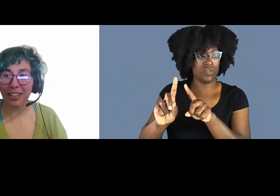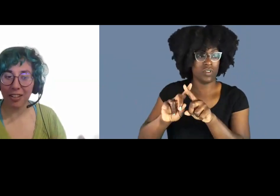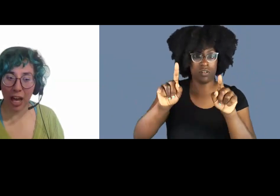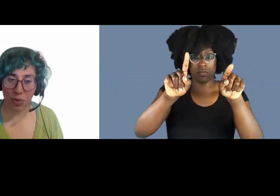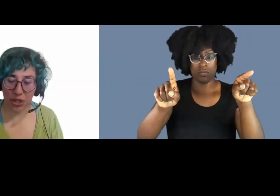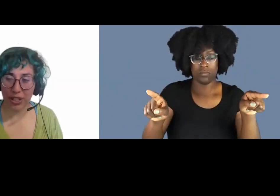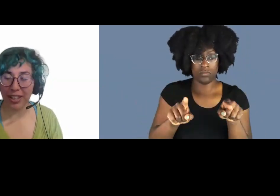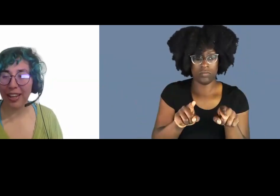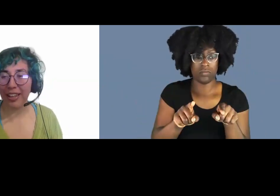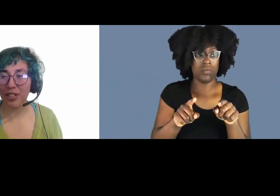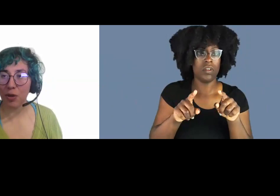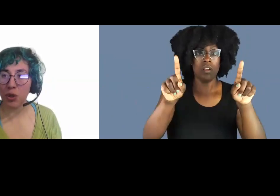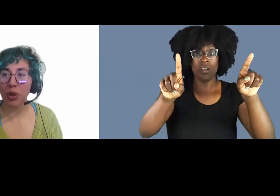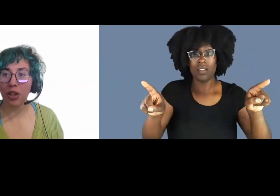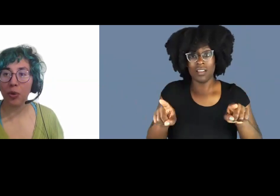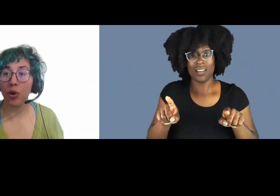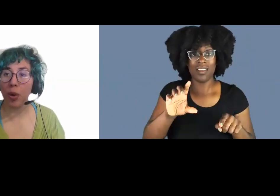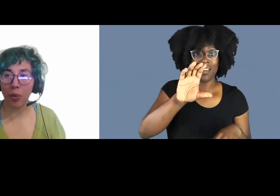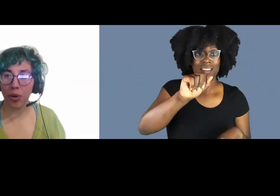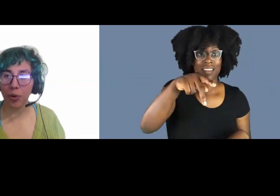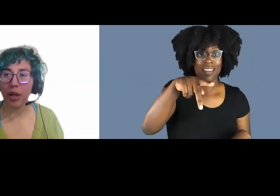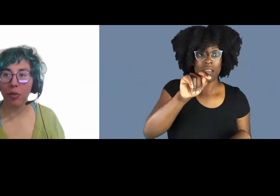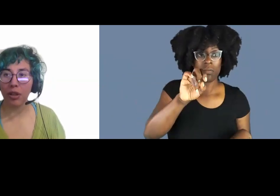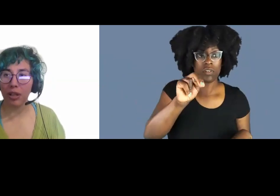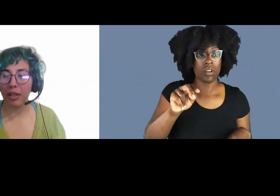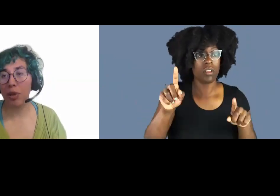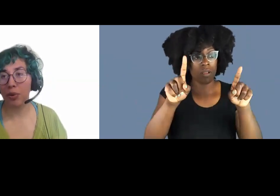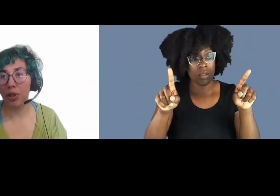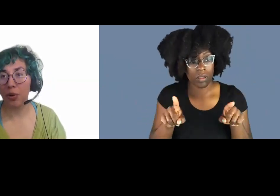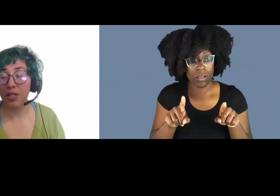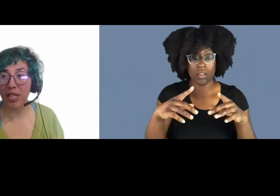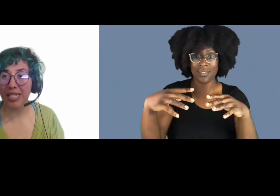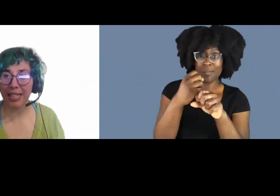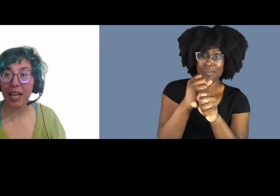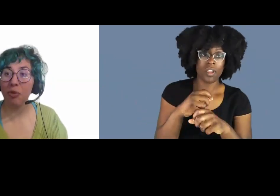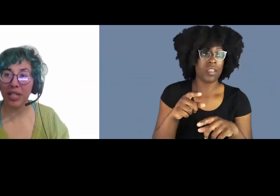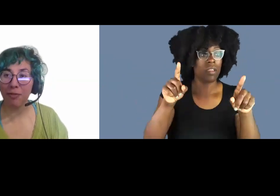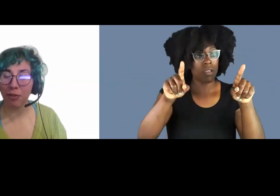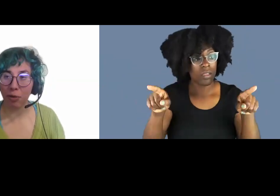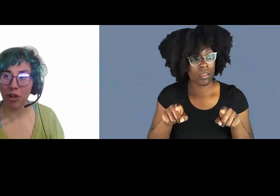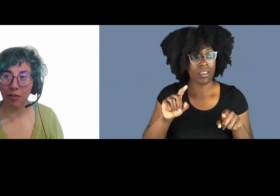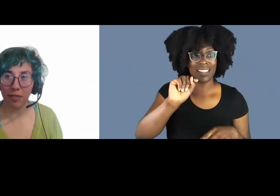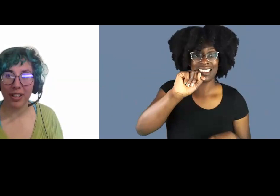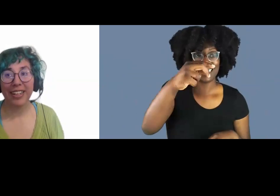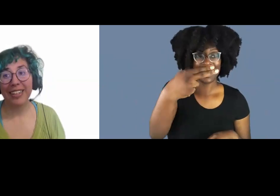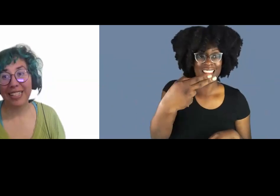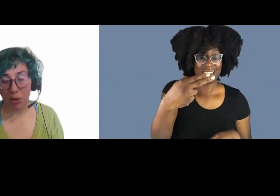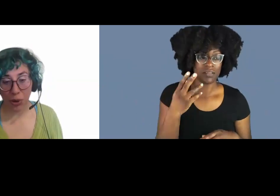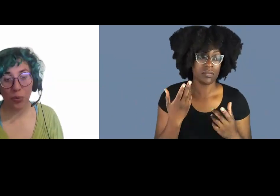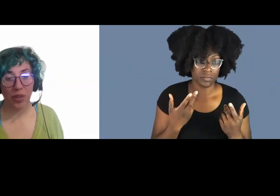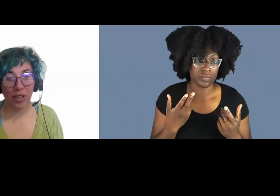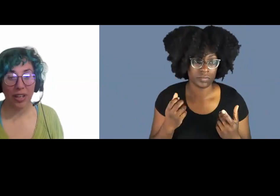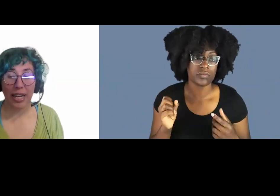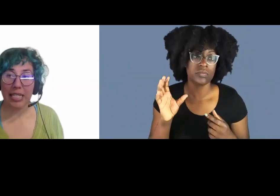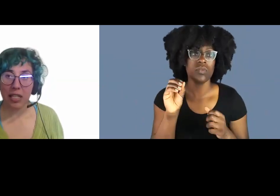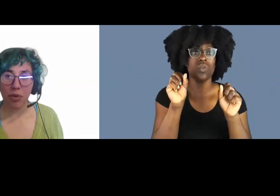A caption, a description will go row by row and will let the people know it's basically a written form of the